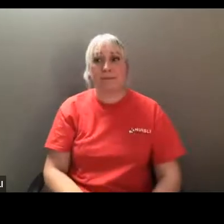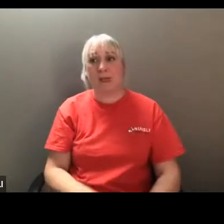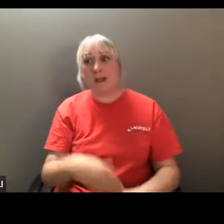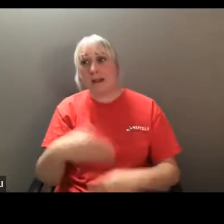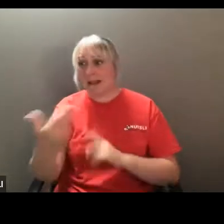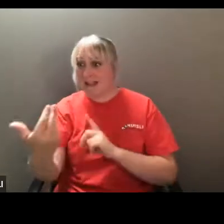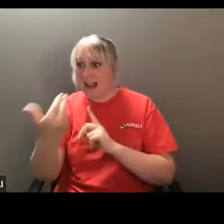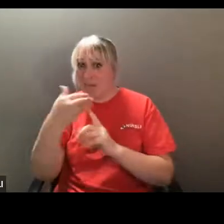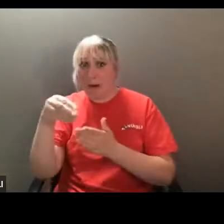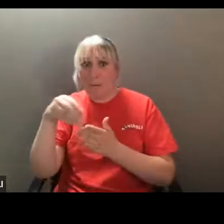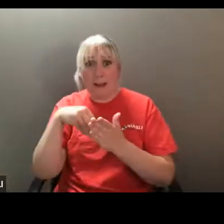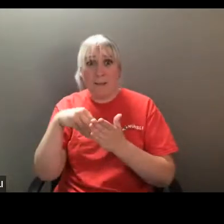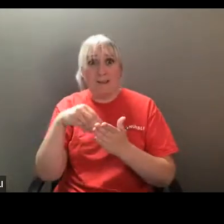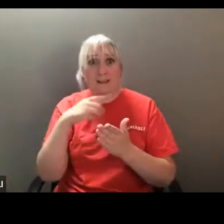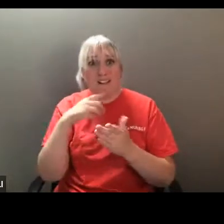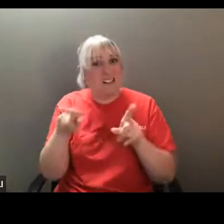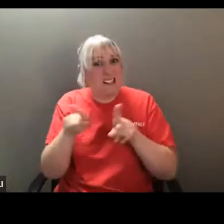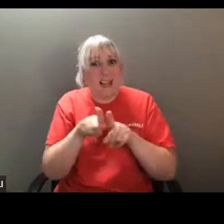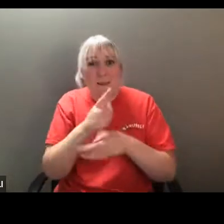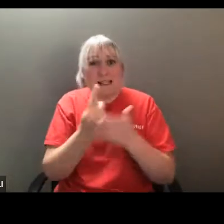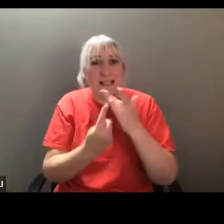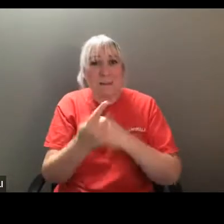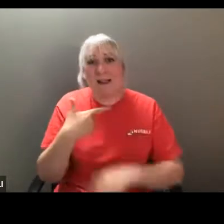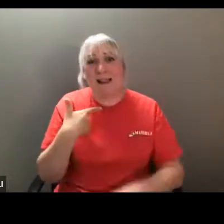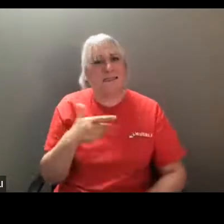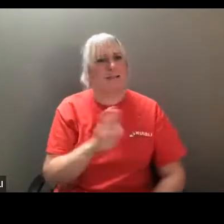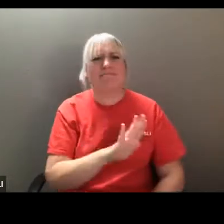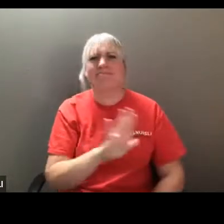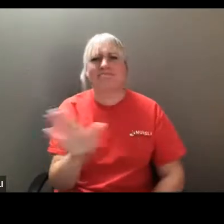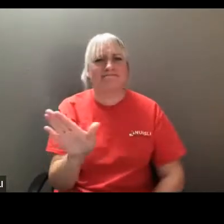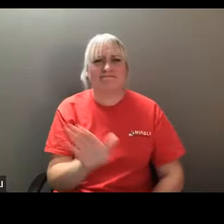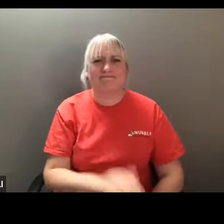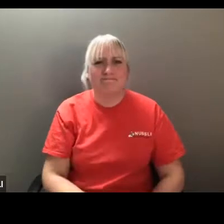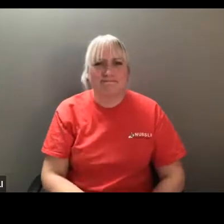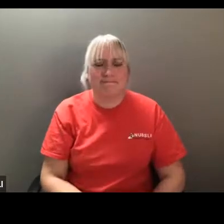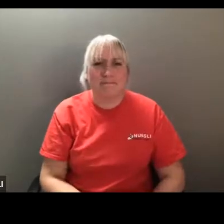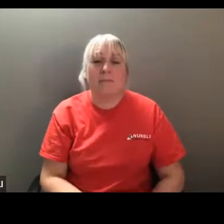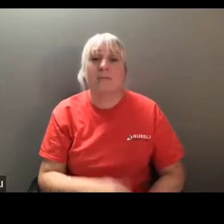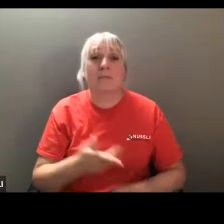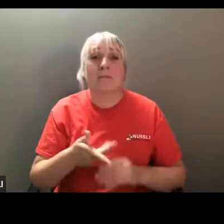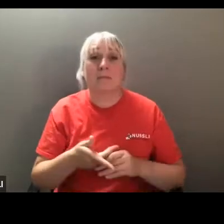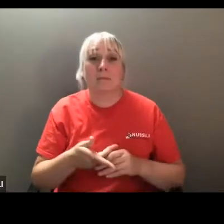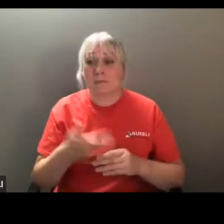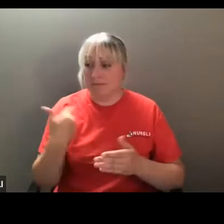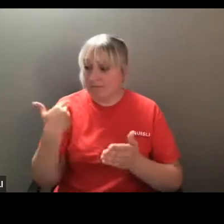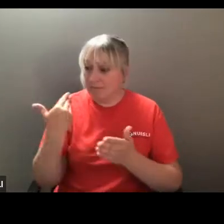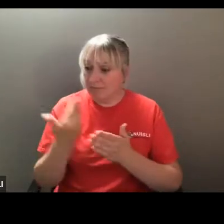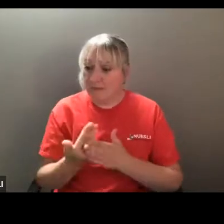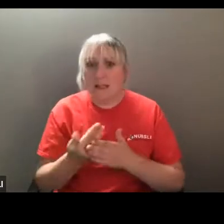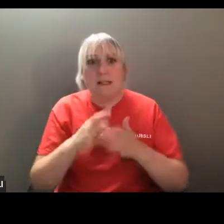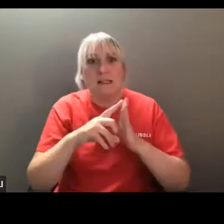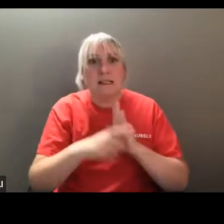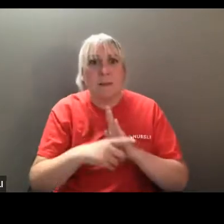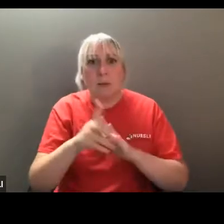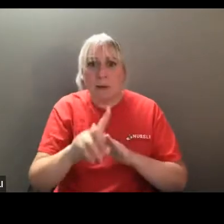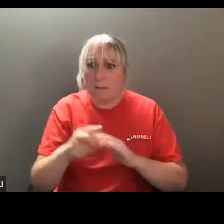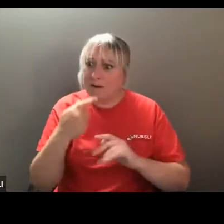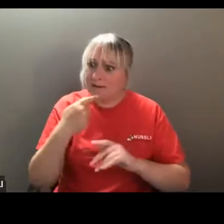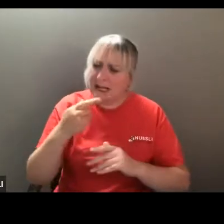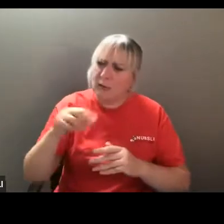not equal independent living. Furthermore, I have yet to hear disabled people say, let's get rid of direct